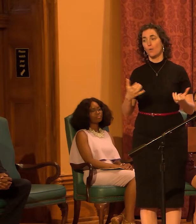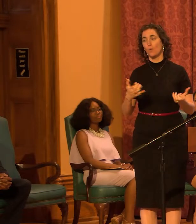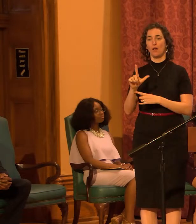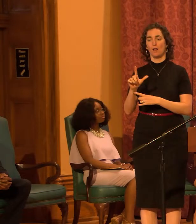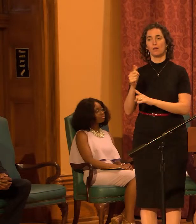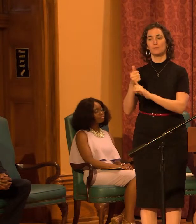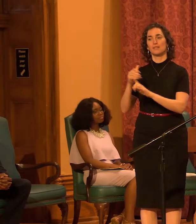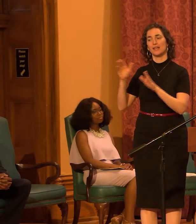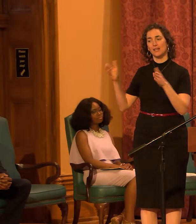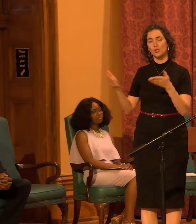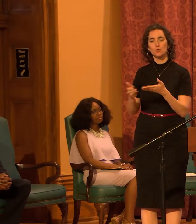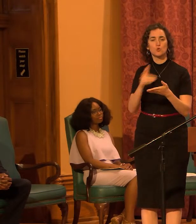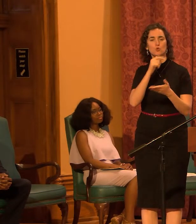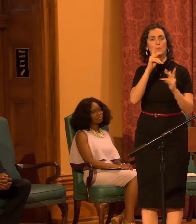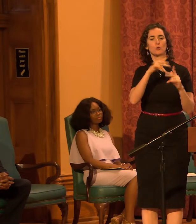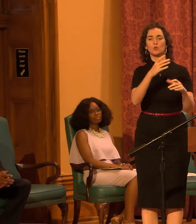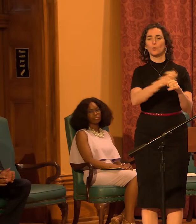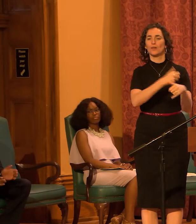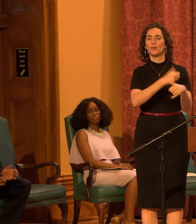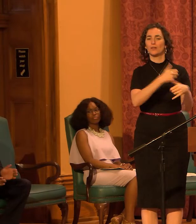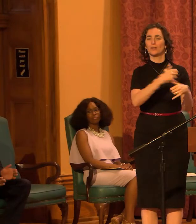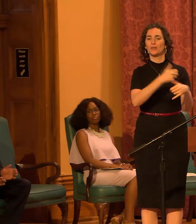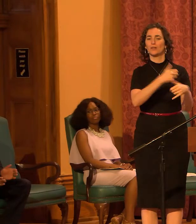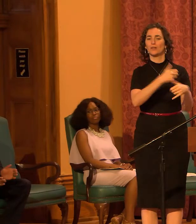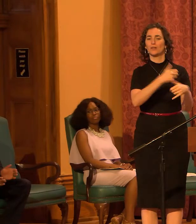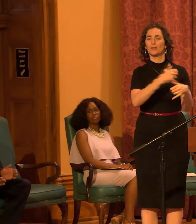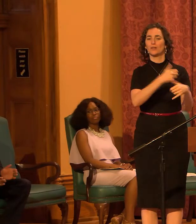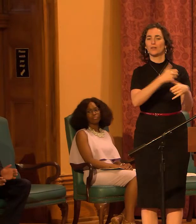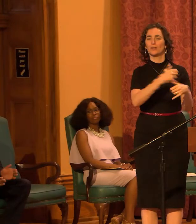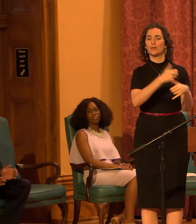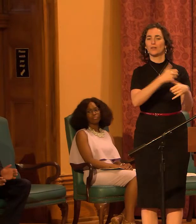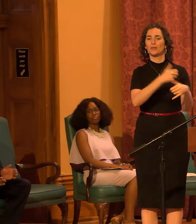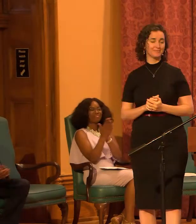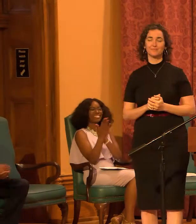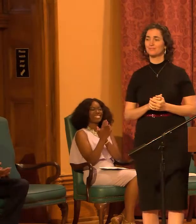to introduce the award recipient.